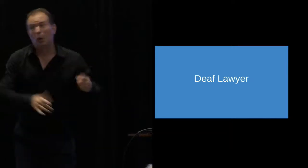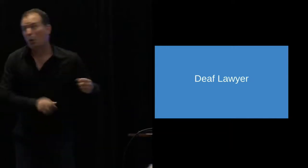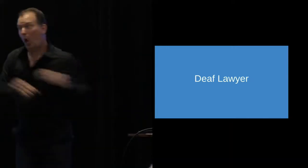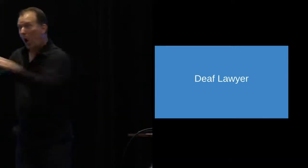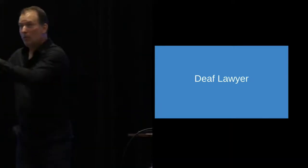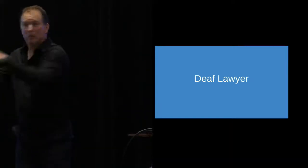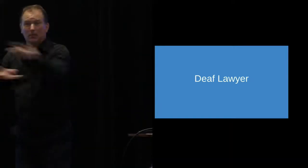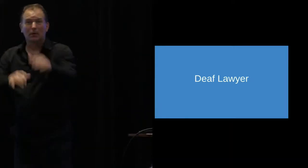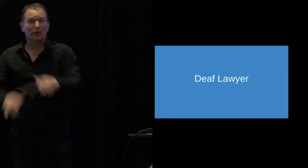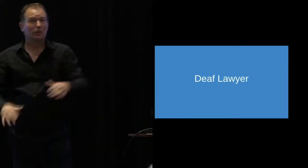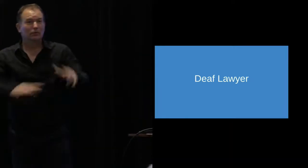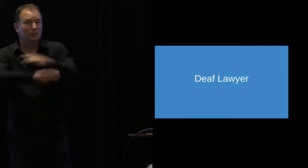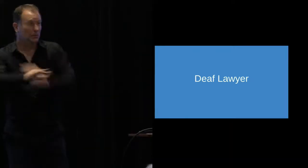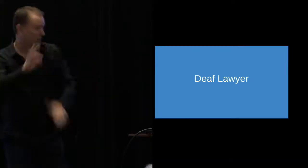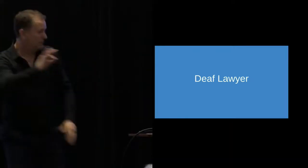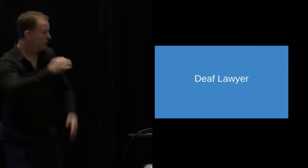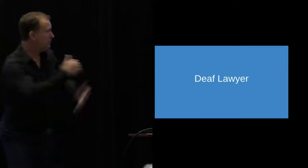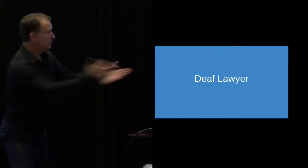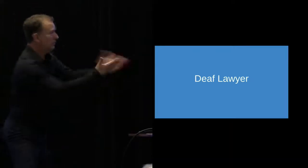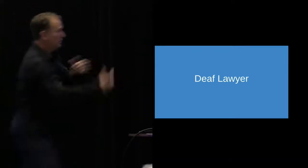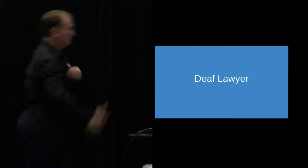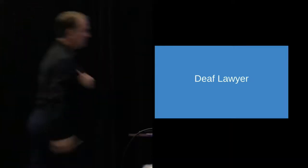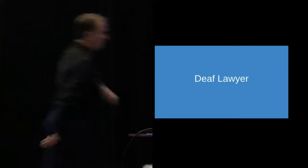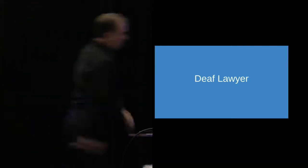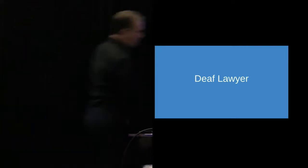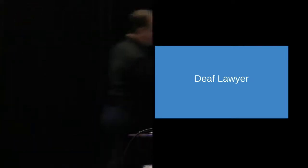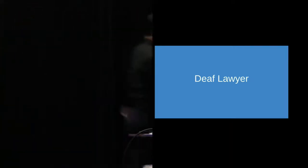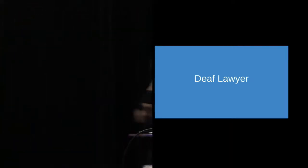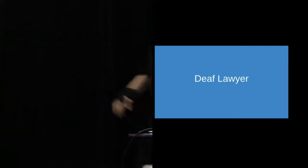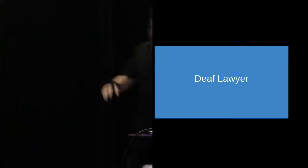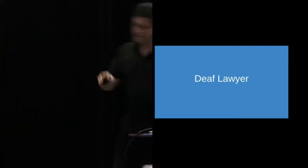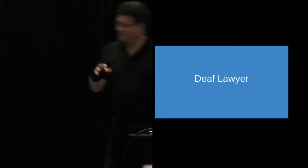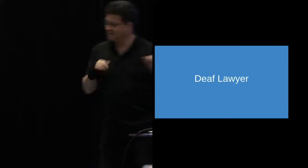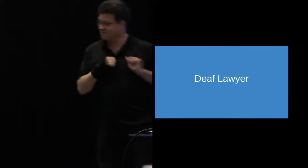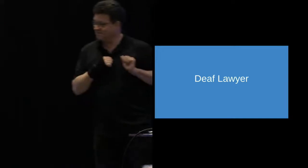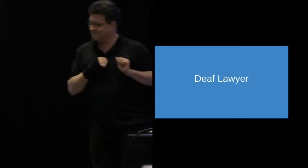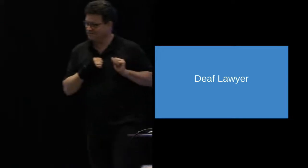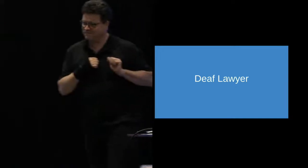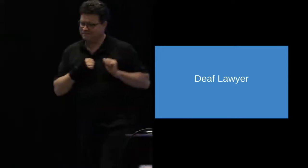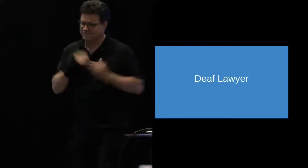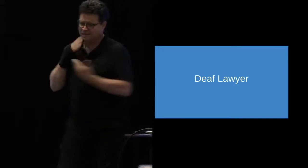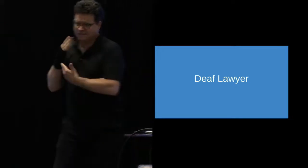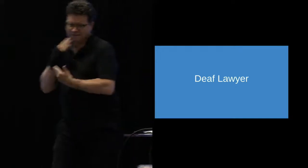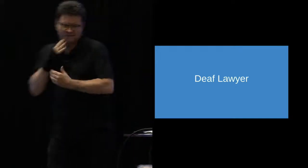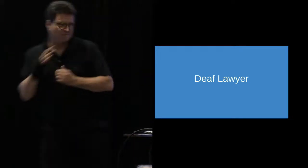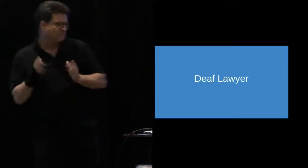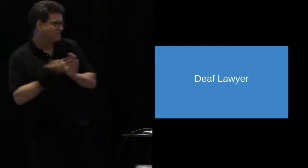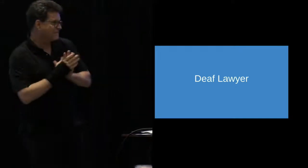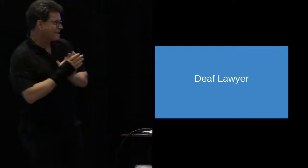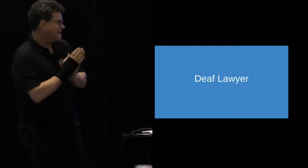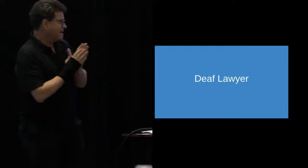pants. Nobody all runs the table at once. We got one more person. John, take it away.